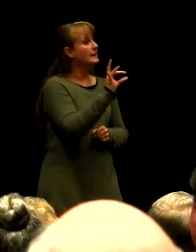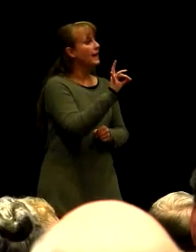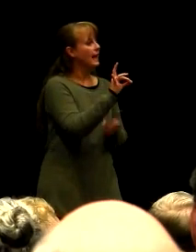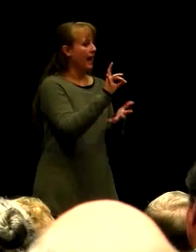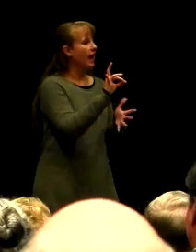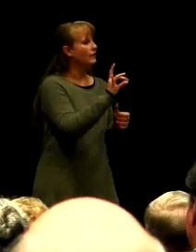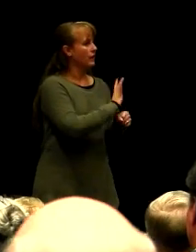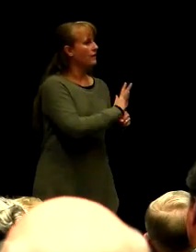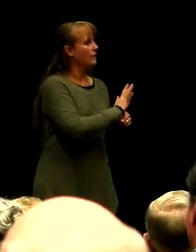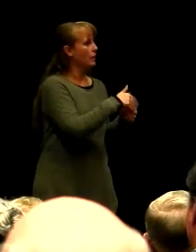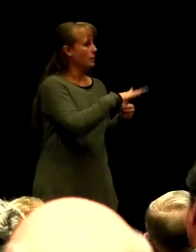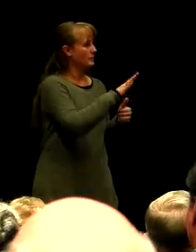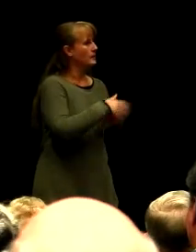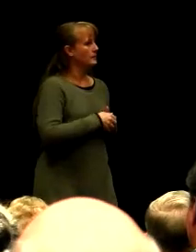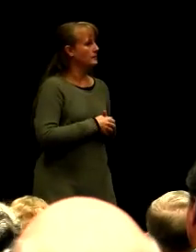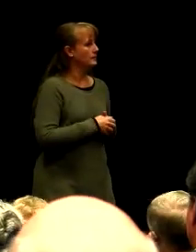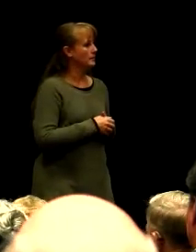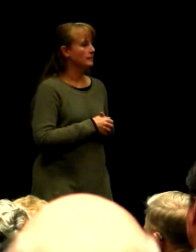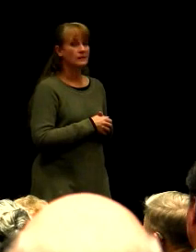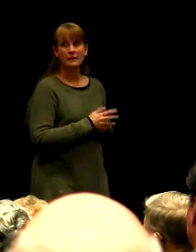after the film was released.